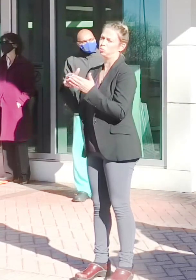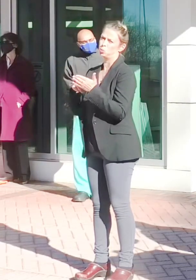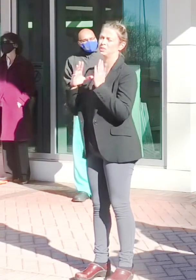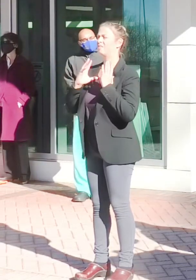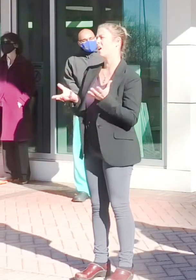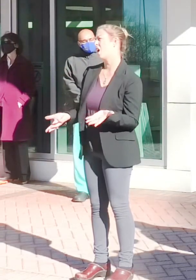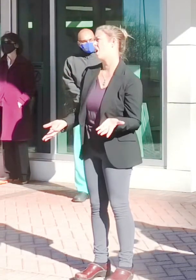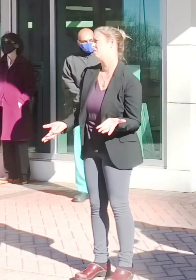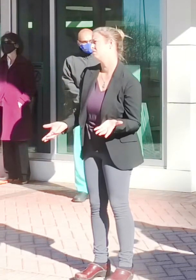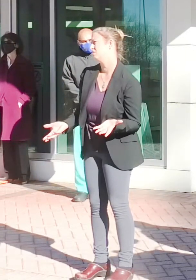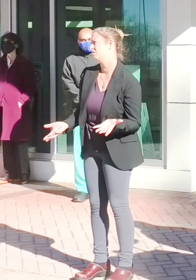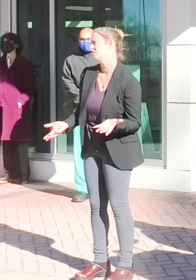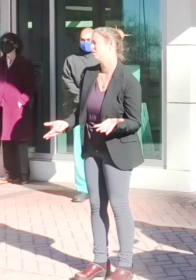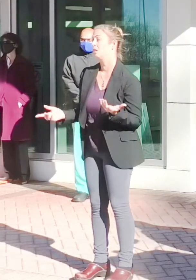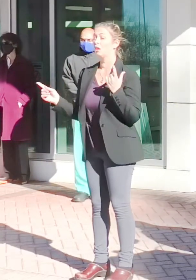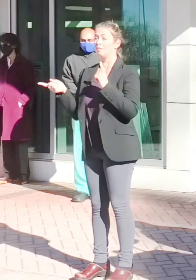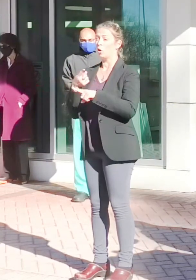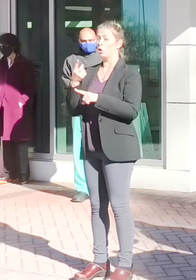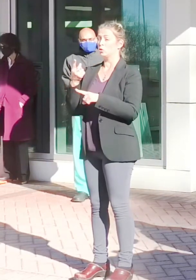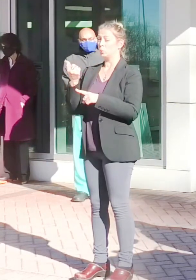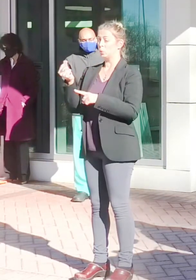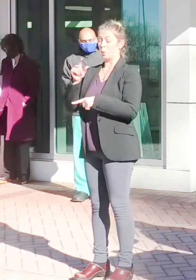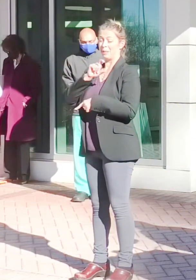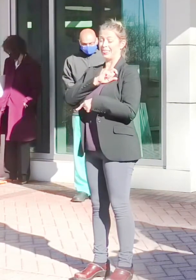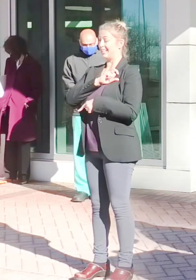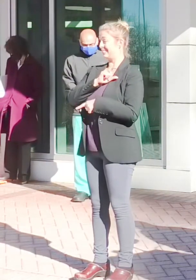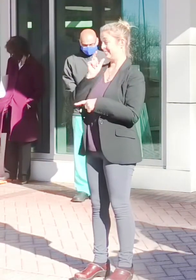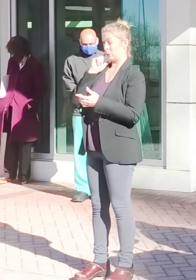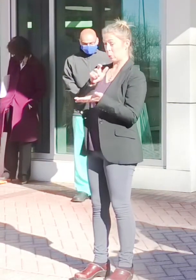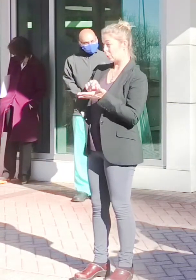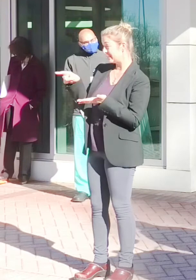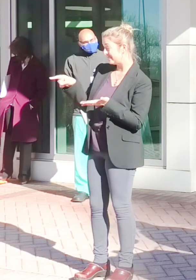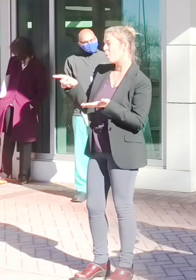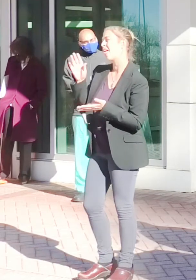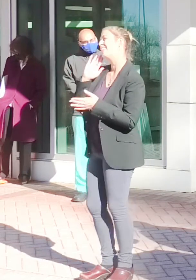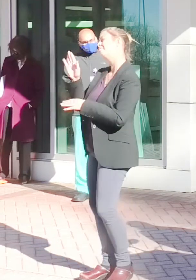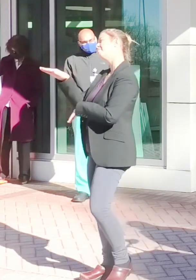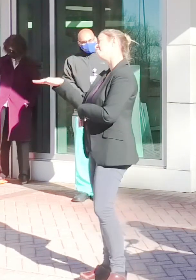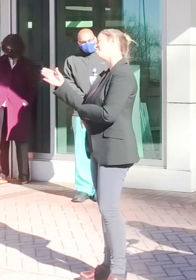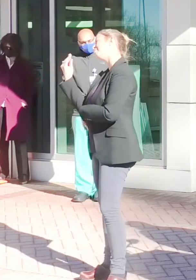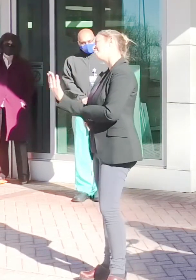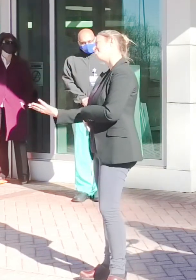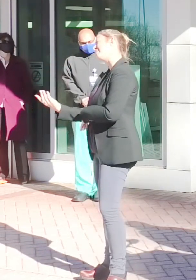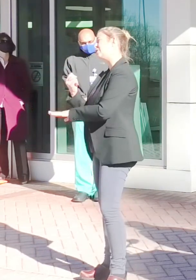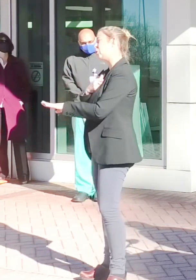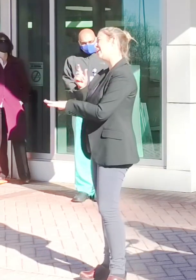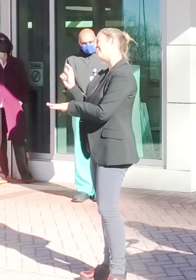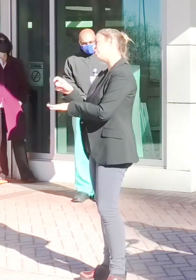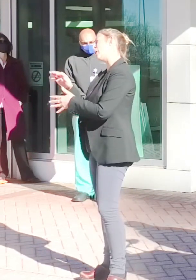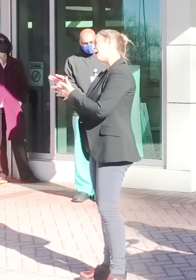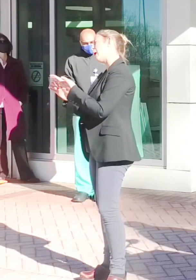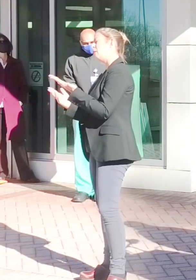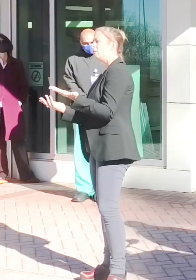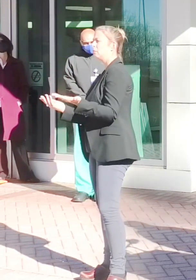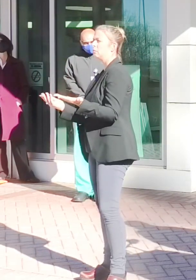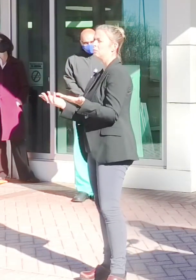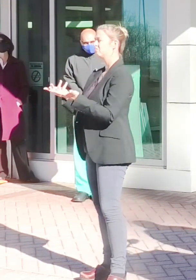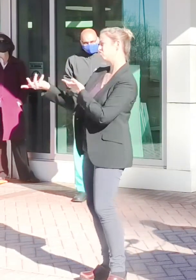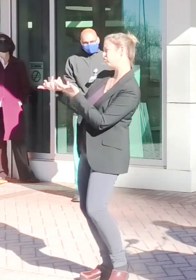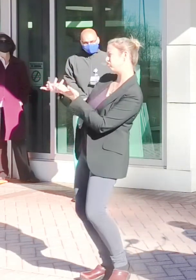first before we would issue any citations, and we have every reason to believe that our community will work with